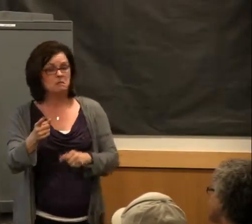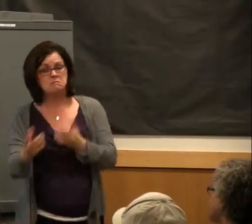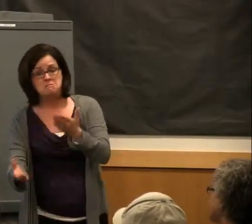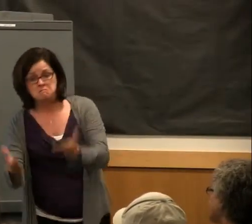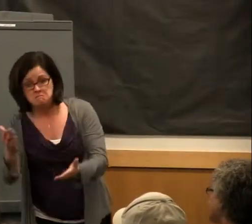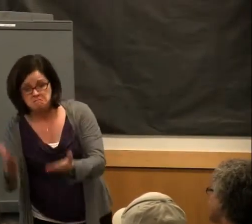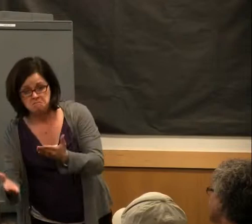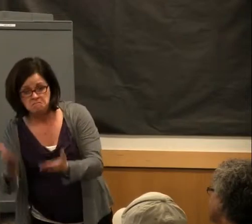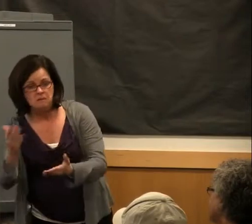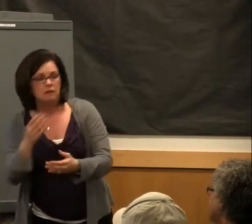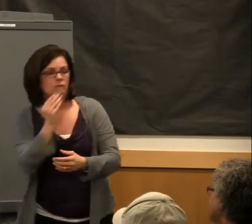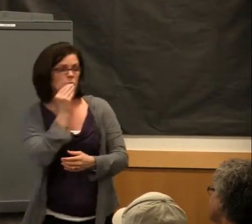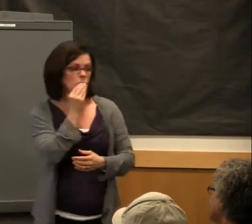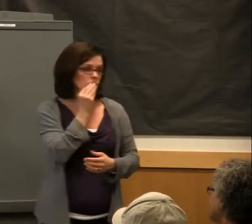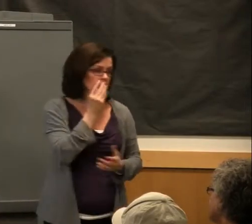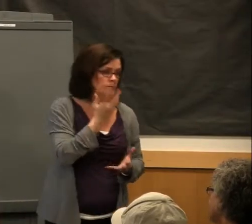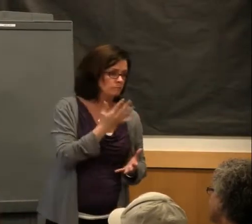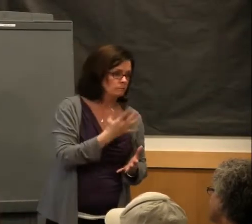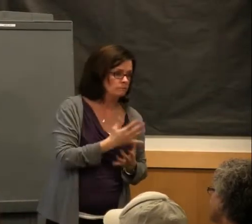Maybe. Food.